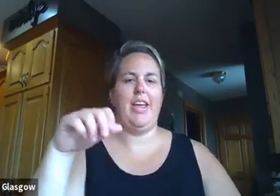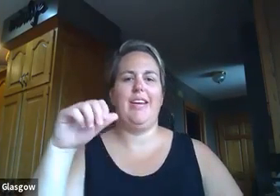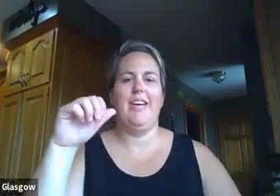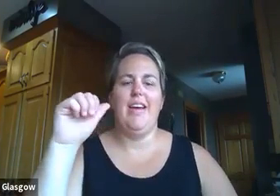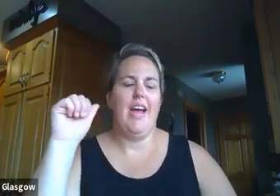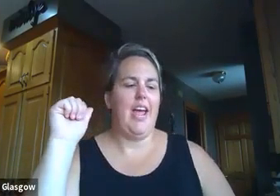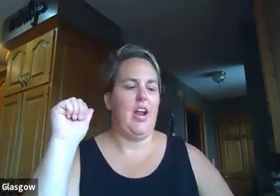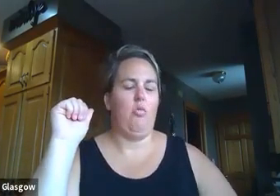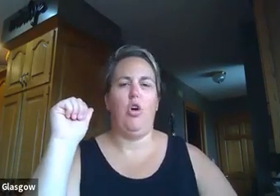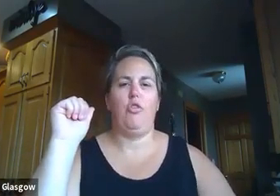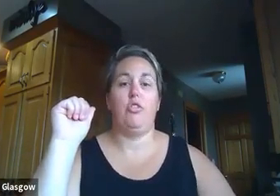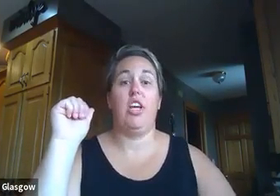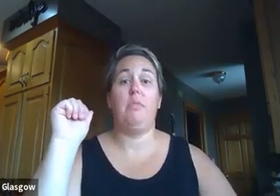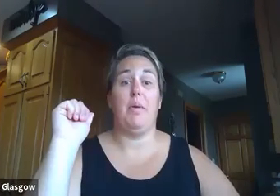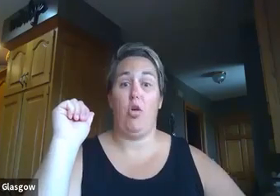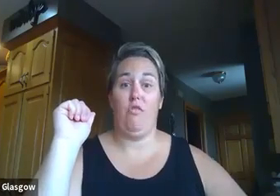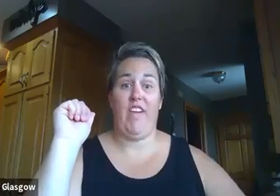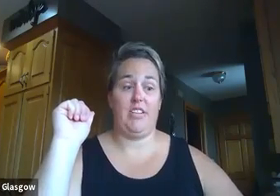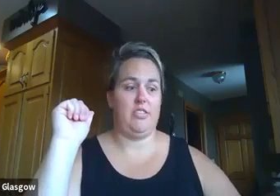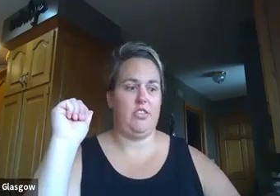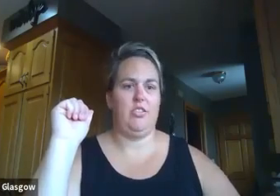Okay, and we'll go through this again, but I'm gonna go a little faster.